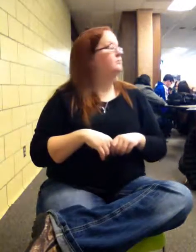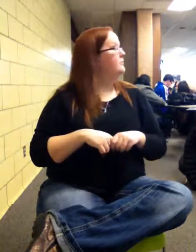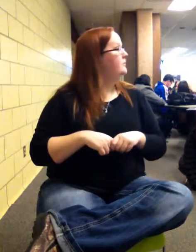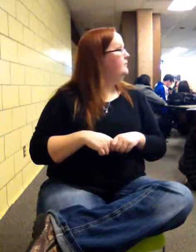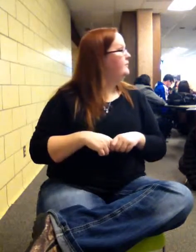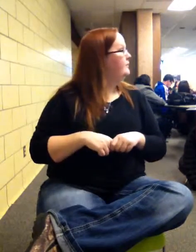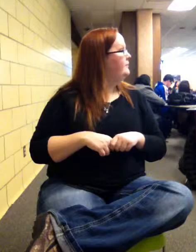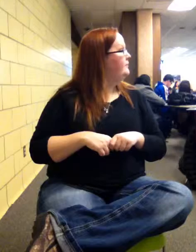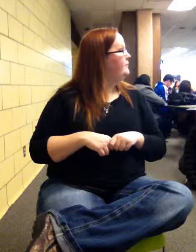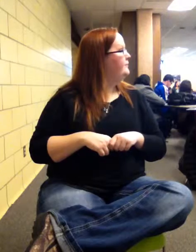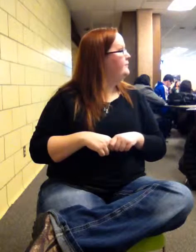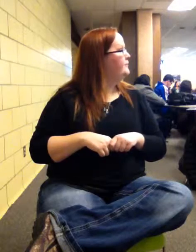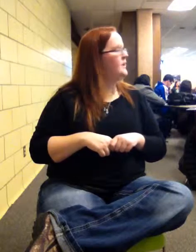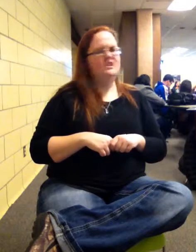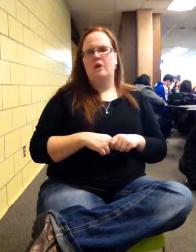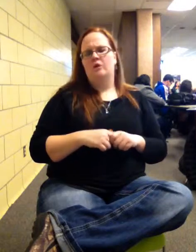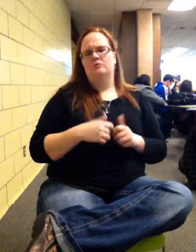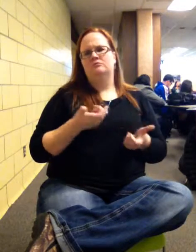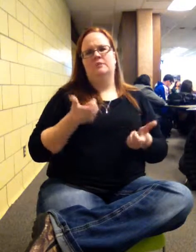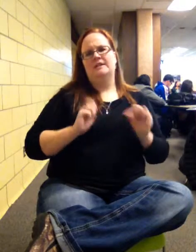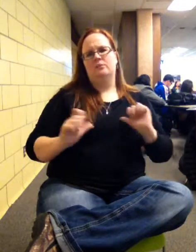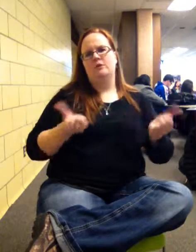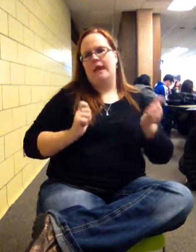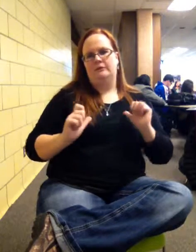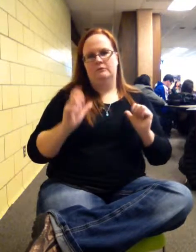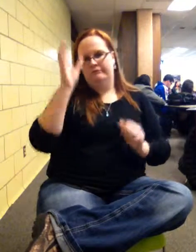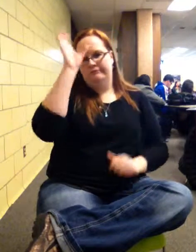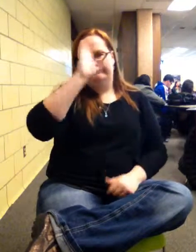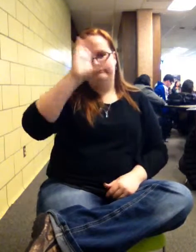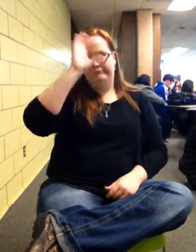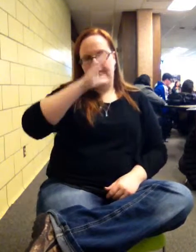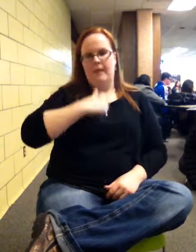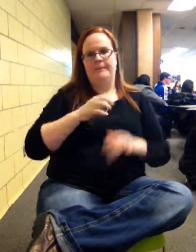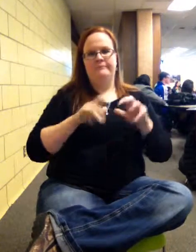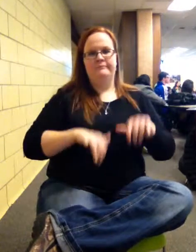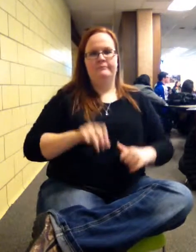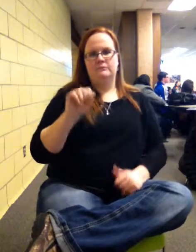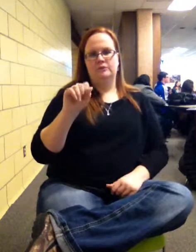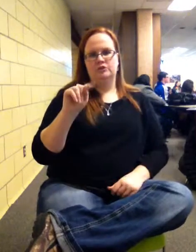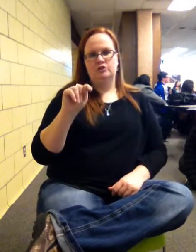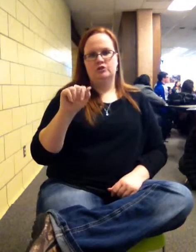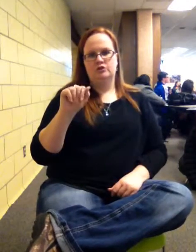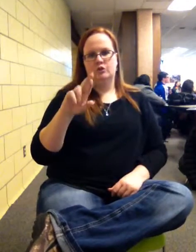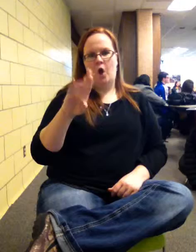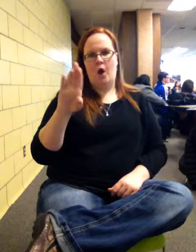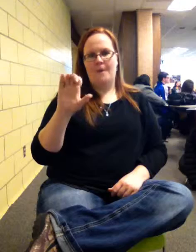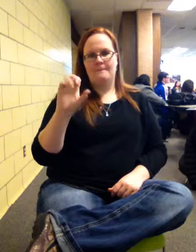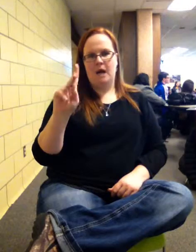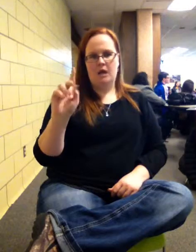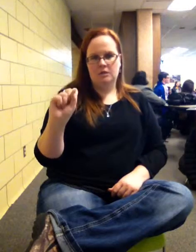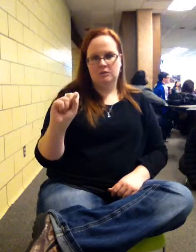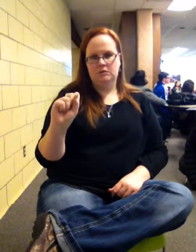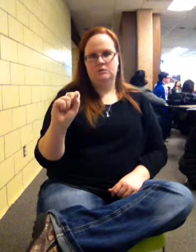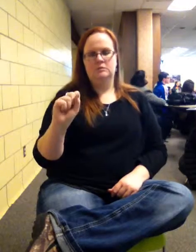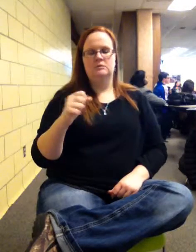all. So let's pretend like I put in Starbucks. So as I start typing, it starts pulling up companies that